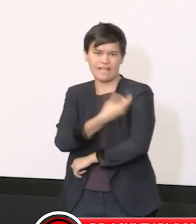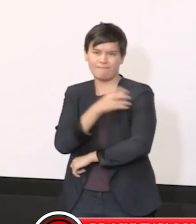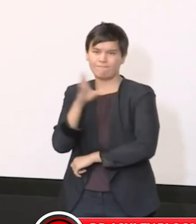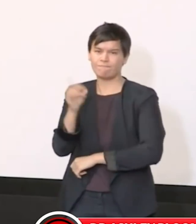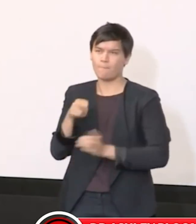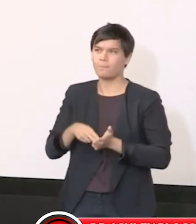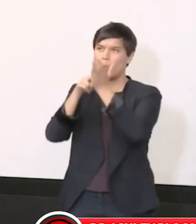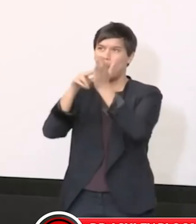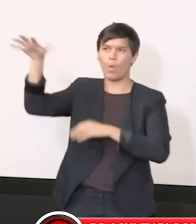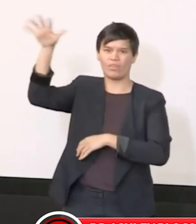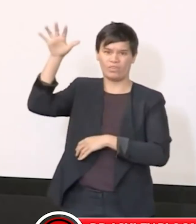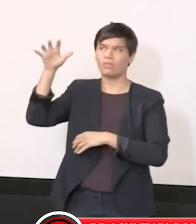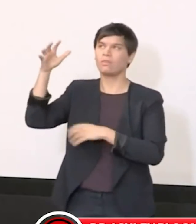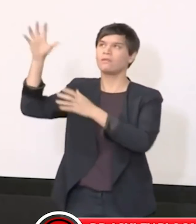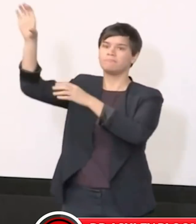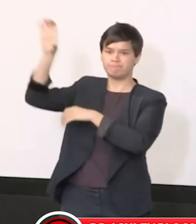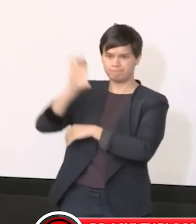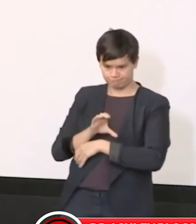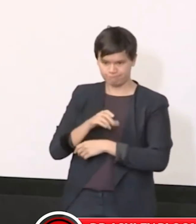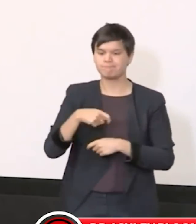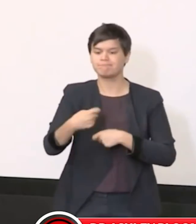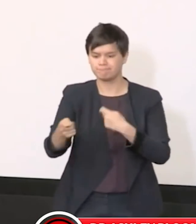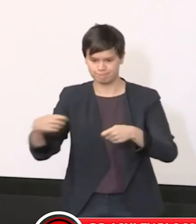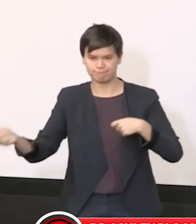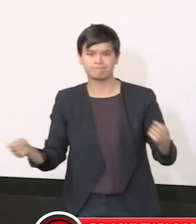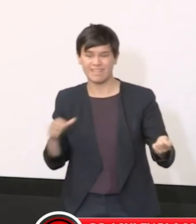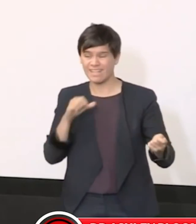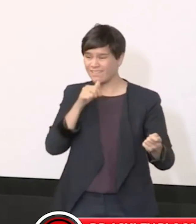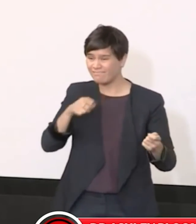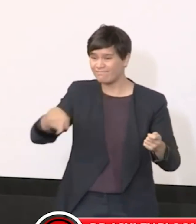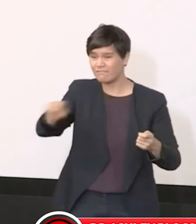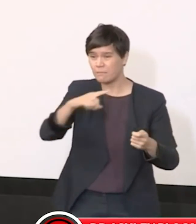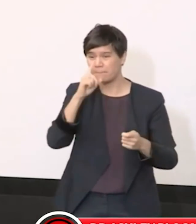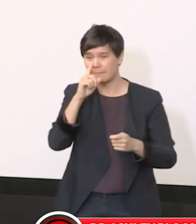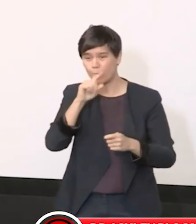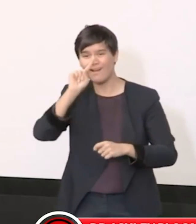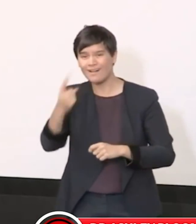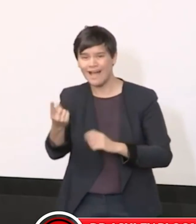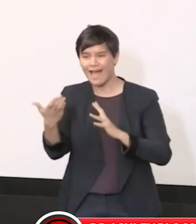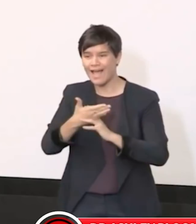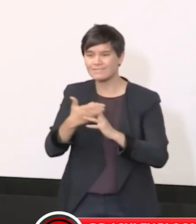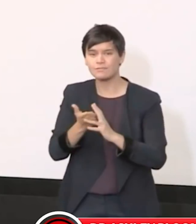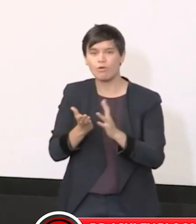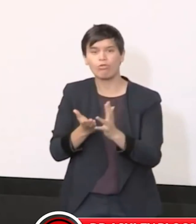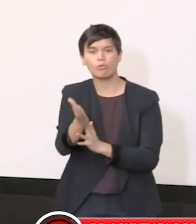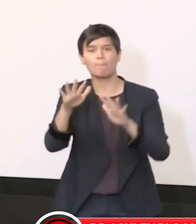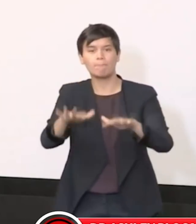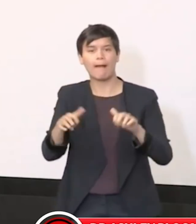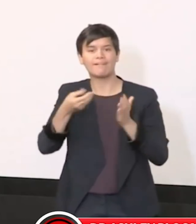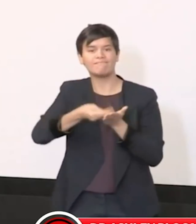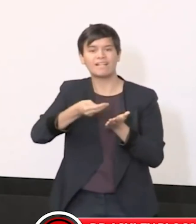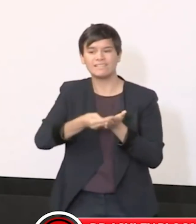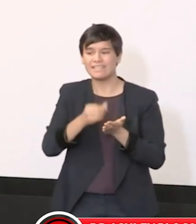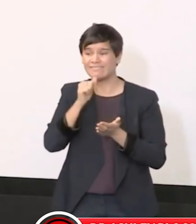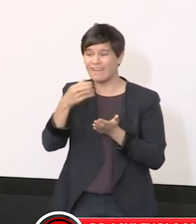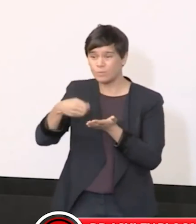to get the vaccine, and in particular for people who are not publicly funded. And we are very keen to continue to see as many